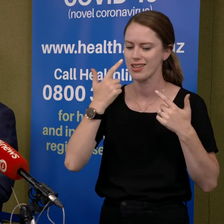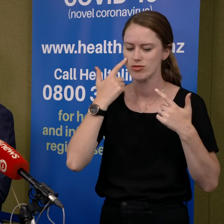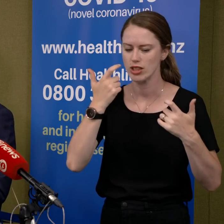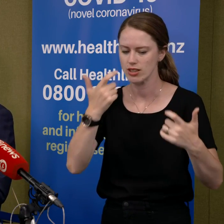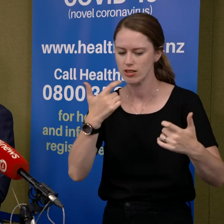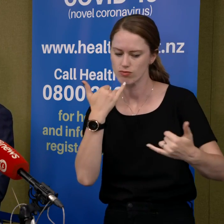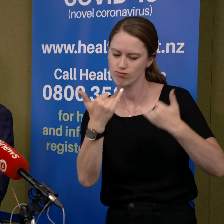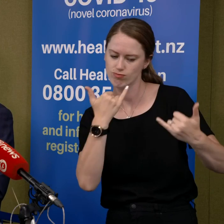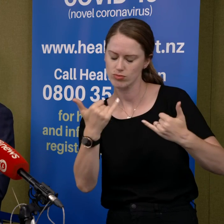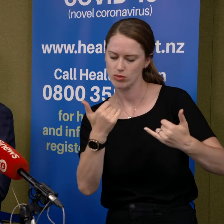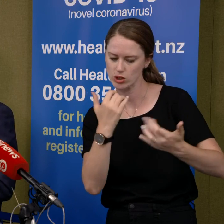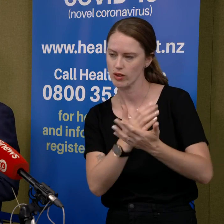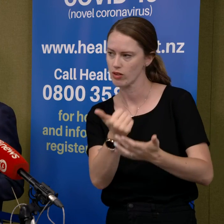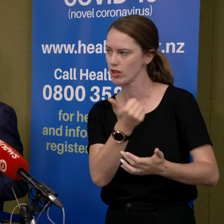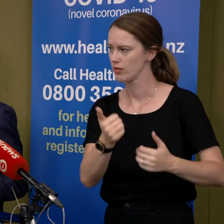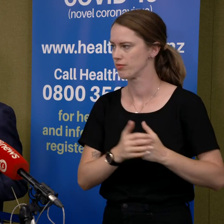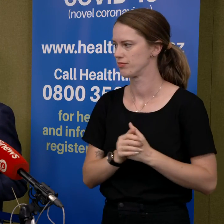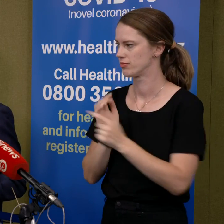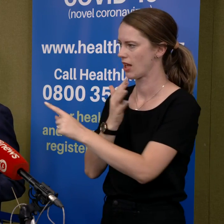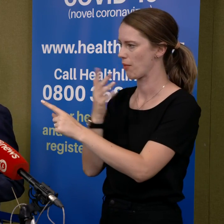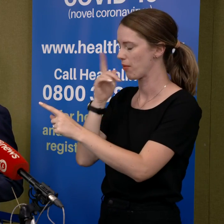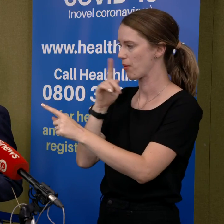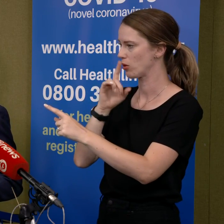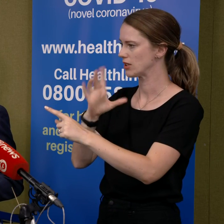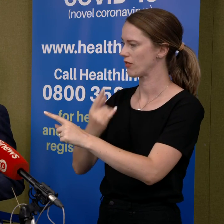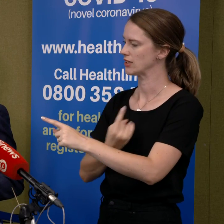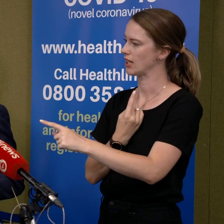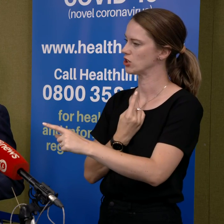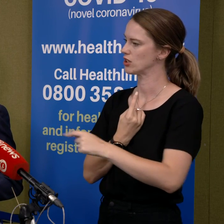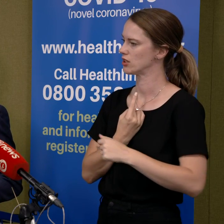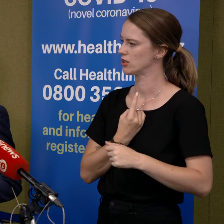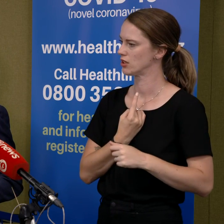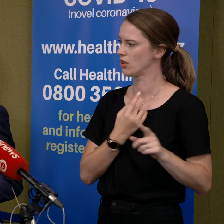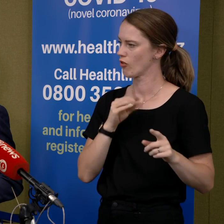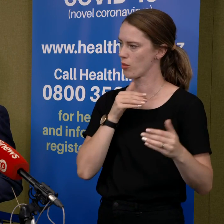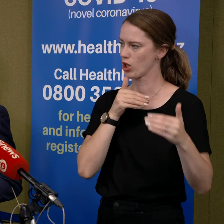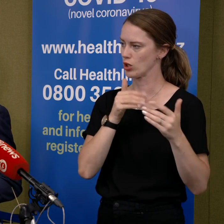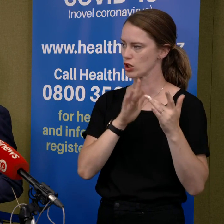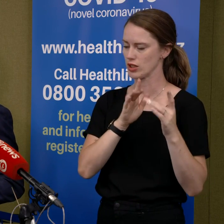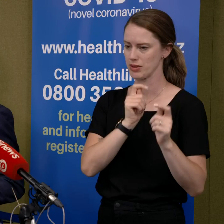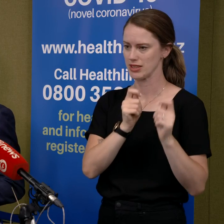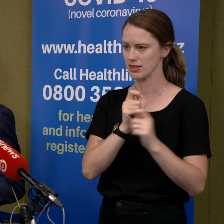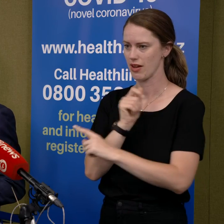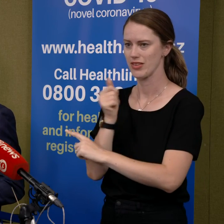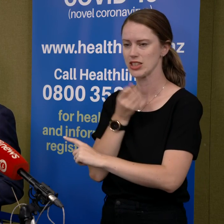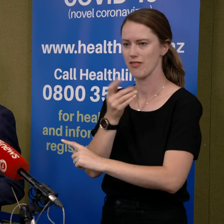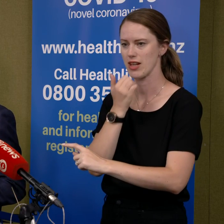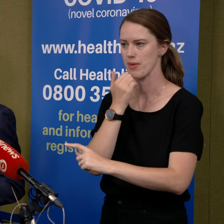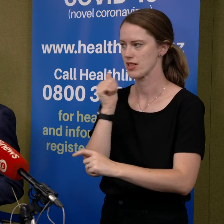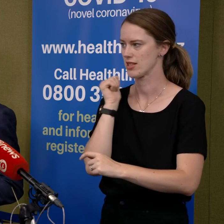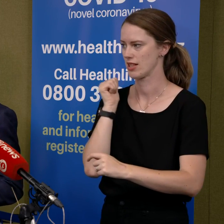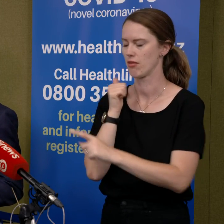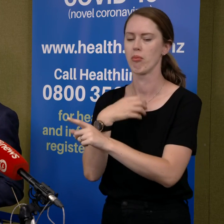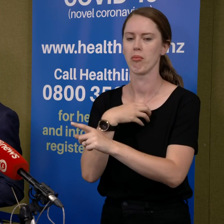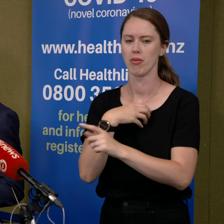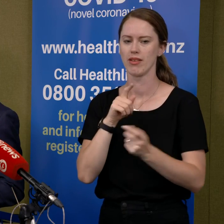to check that they haven't got any symptoms. How many people are that are in self-isolation as a result of those close contacts? Have I did give the numbers yesterday,